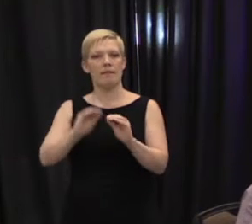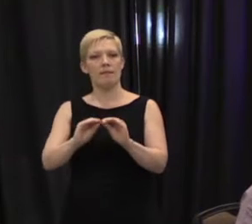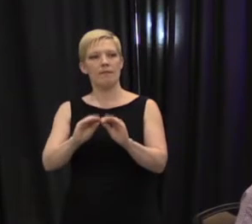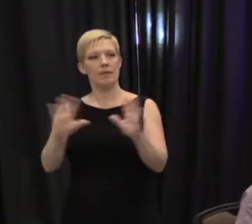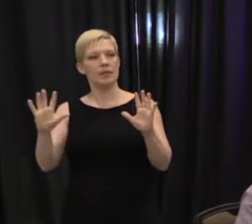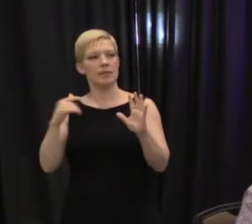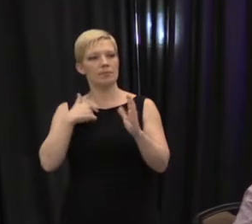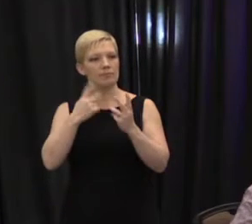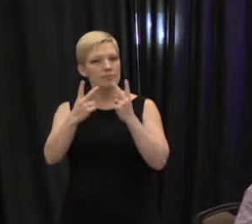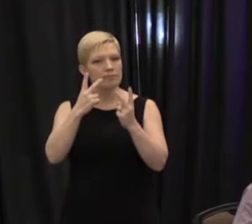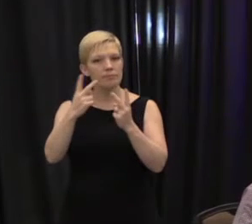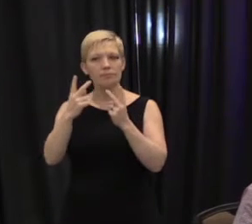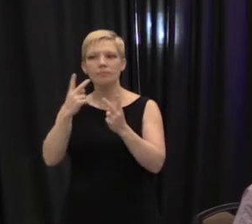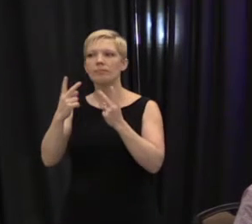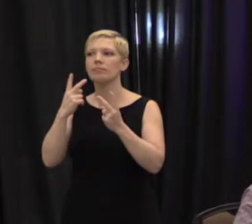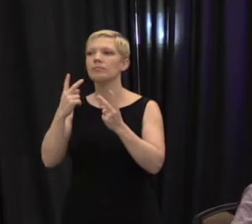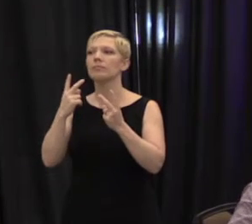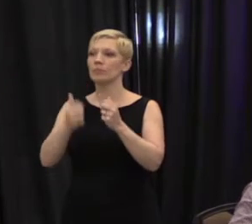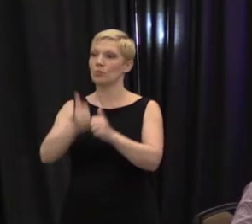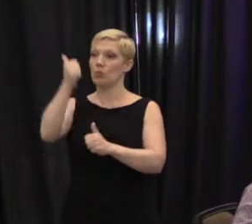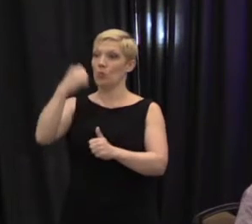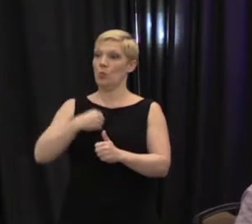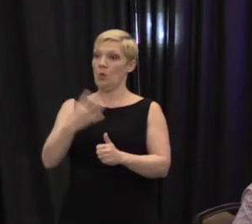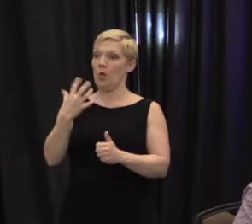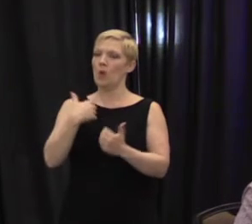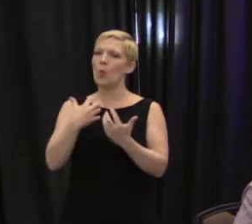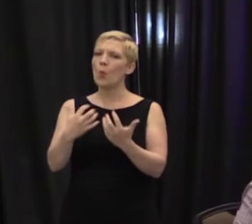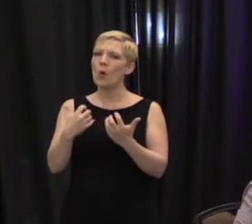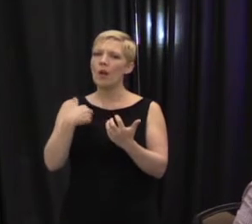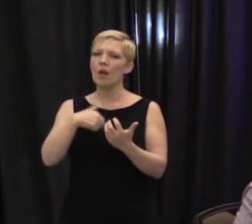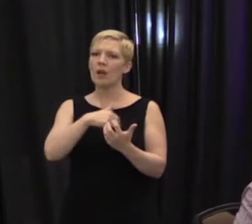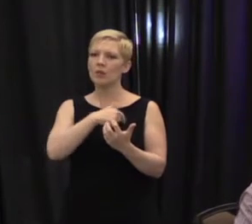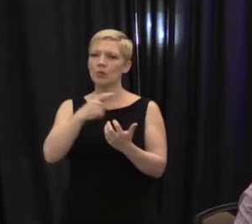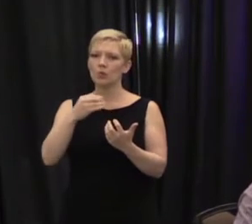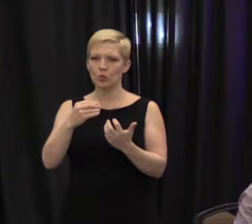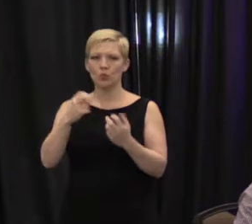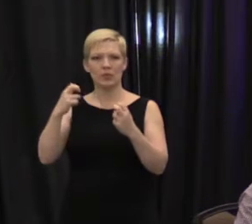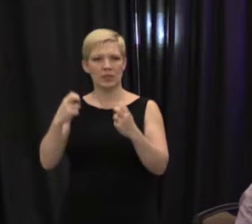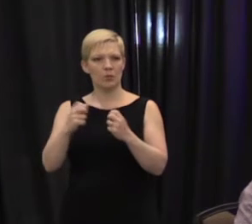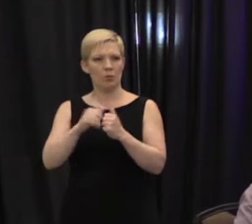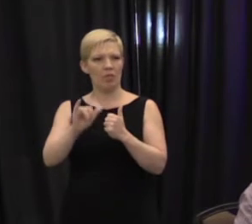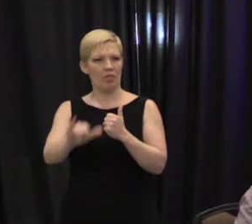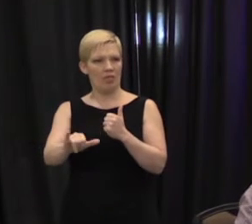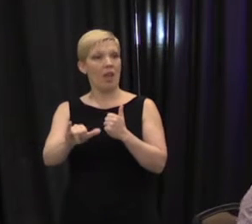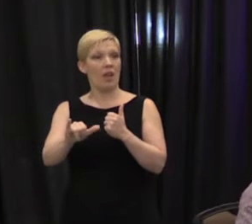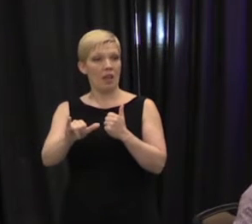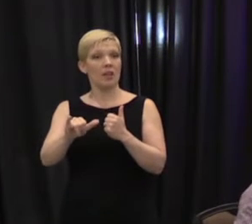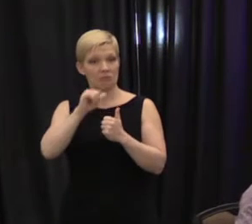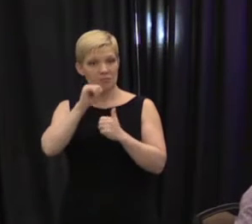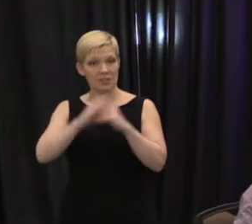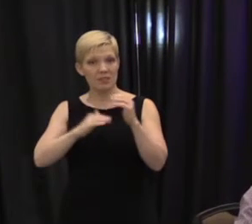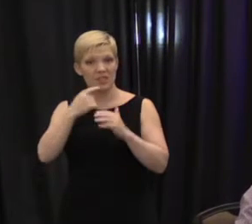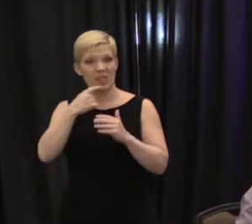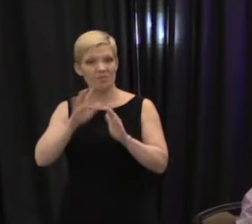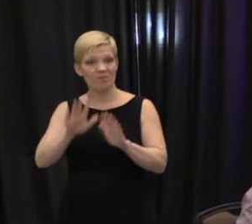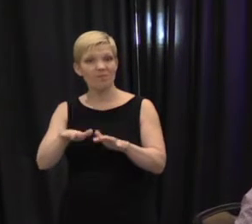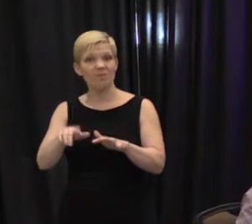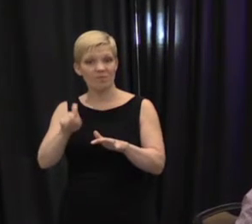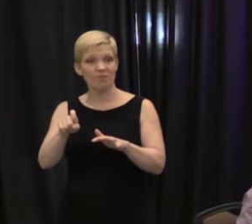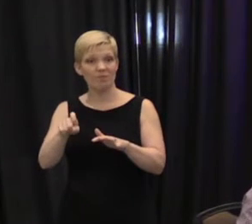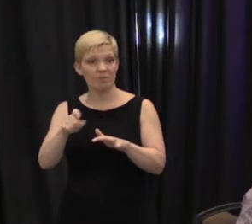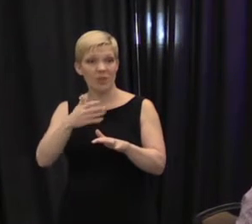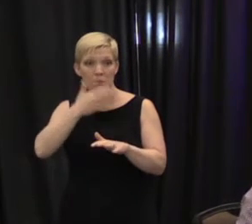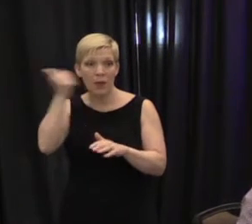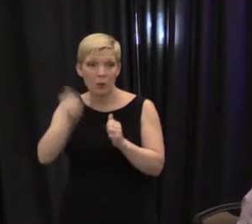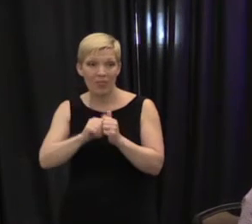that I'm speaking to is majority white, and I really want us to kind of sit with the discomfort sometimes from a black person saying we need to get better with our